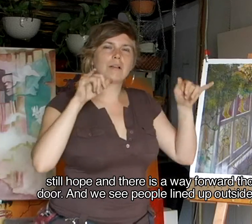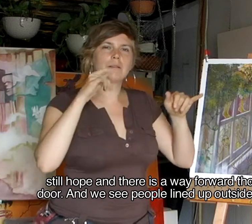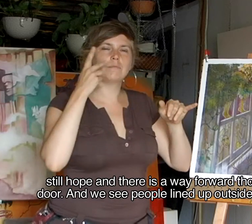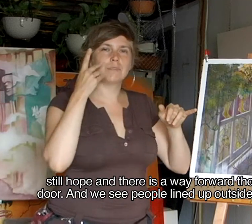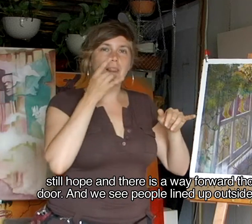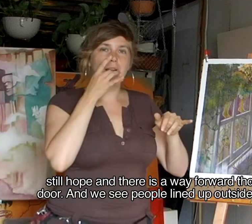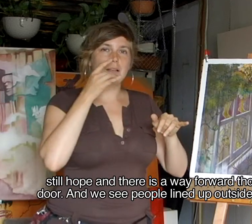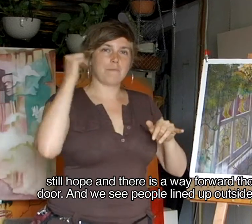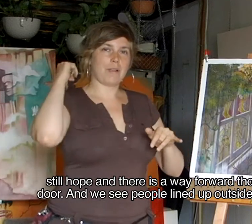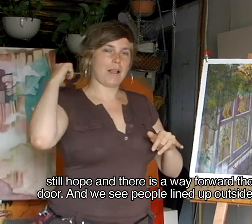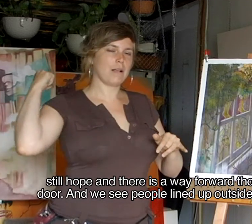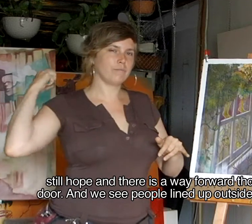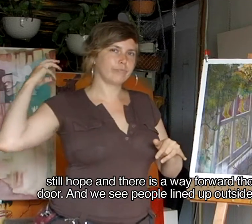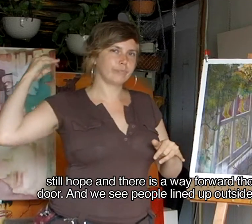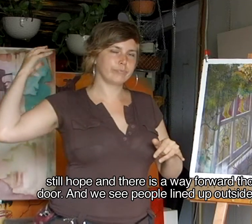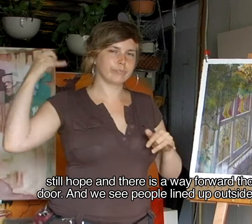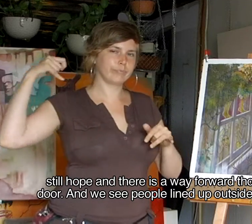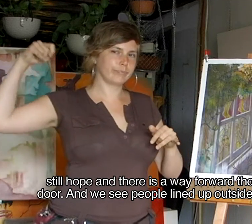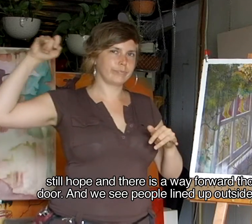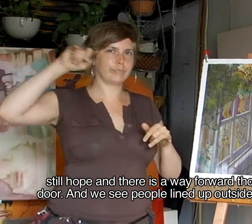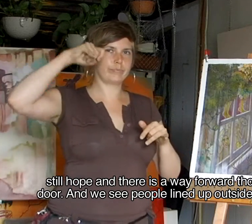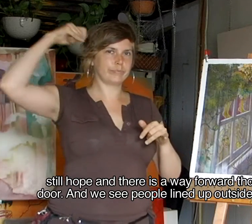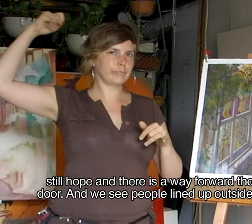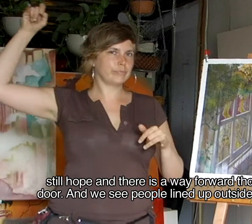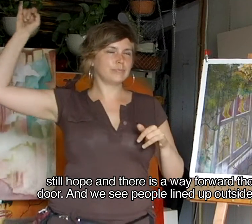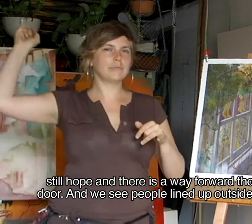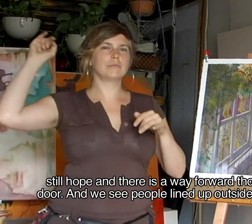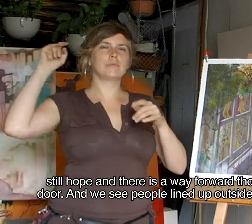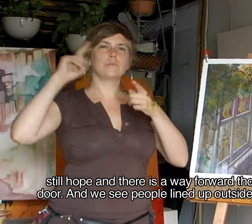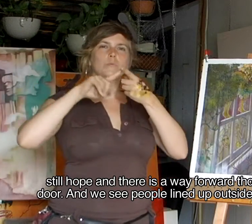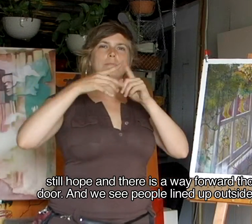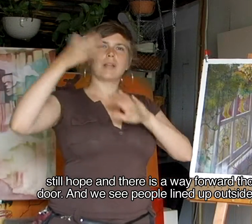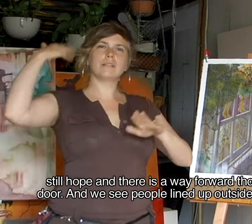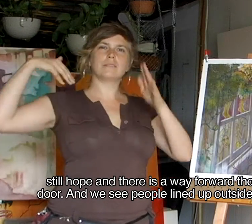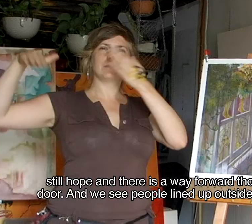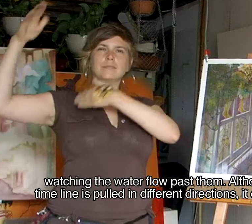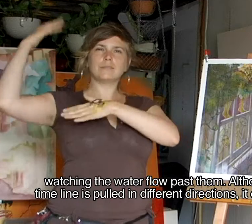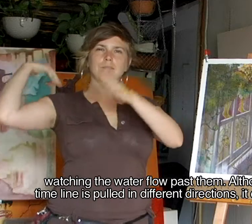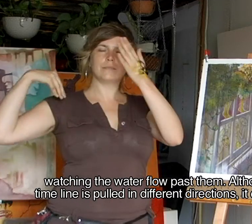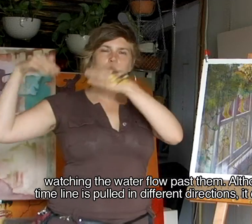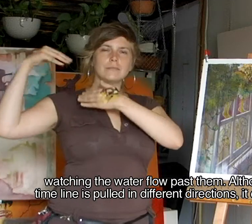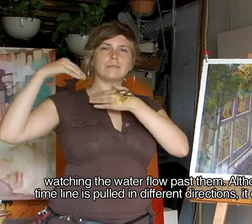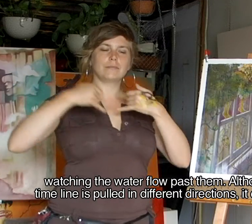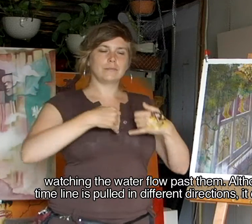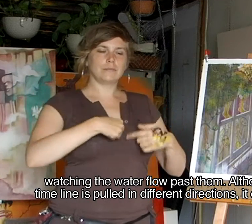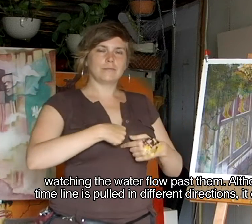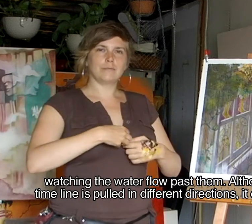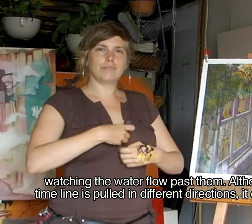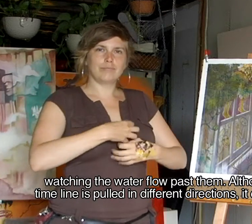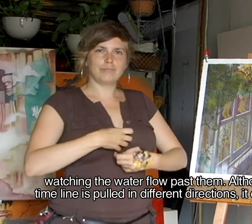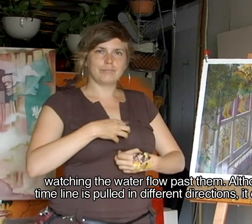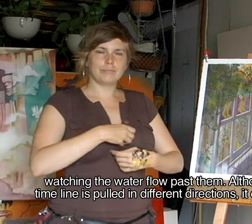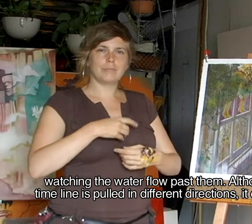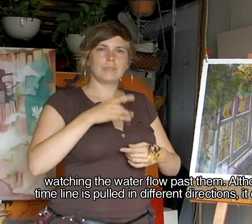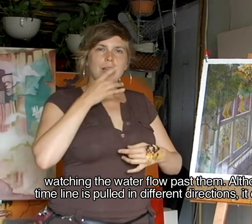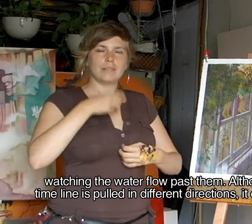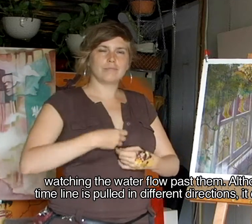this earth a long time, and deaf people also have a long and continuing history. The water